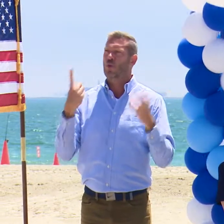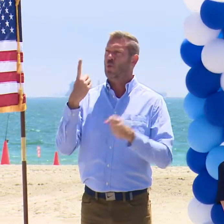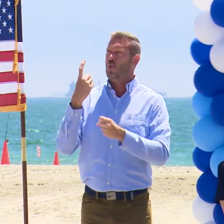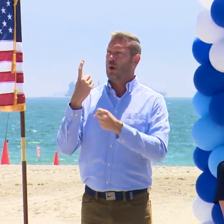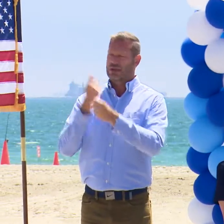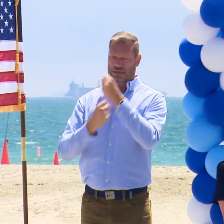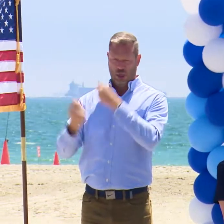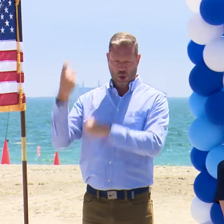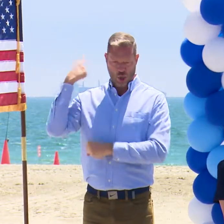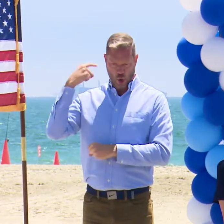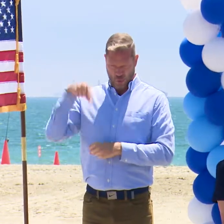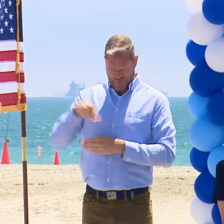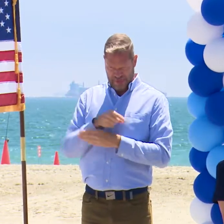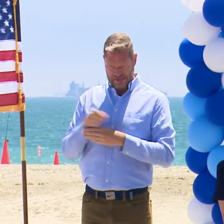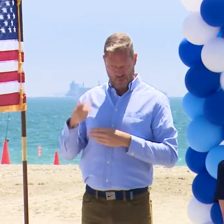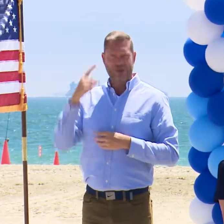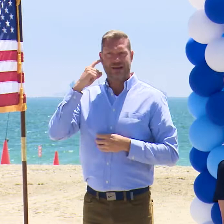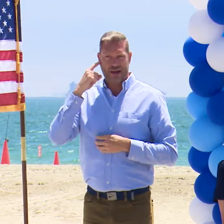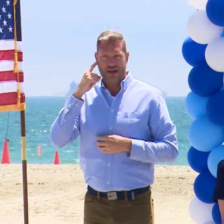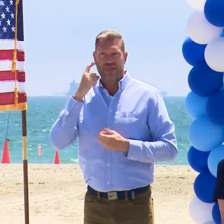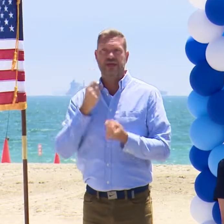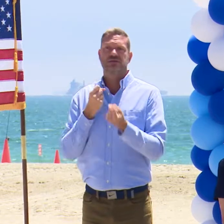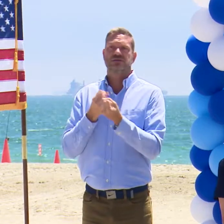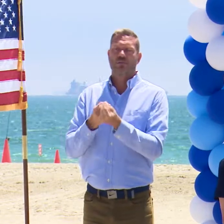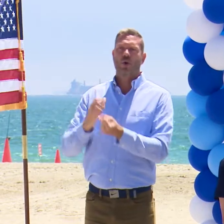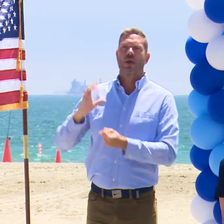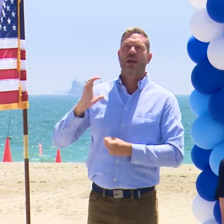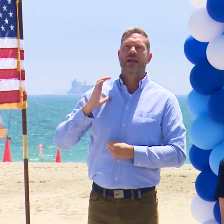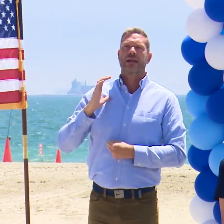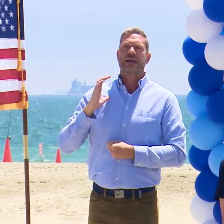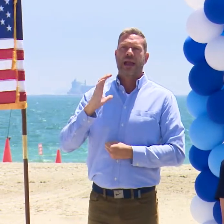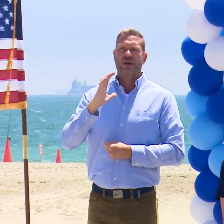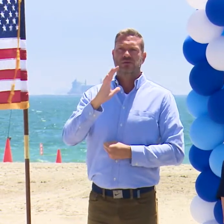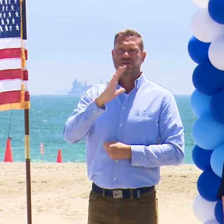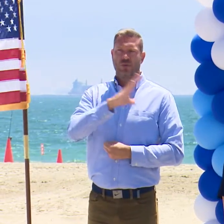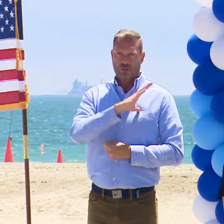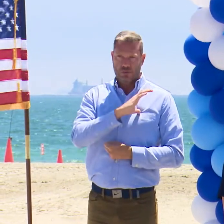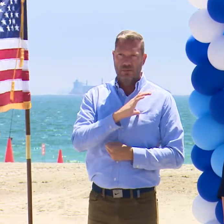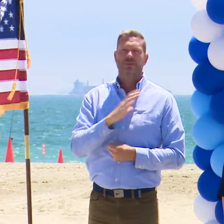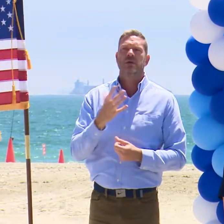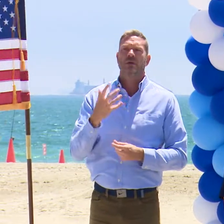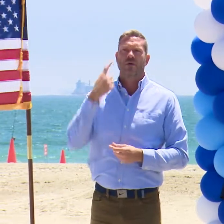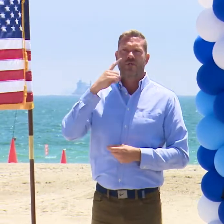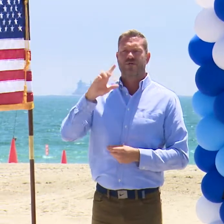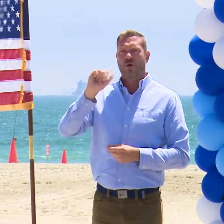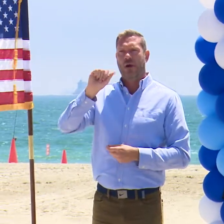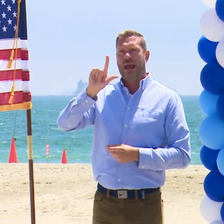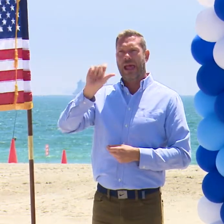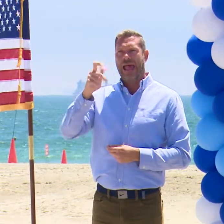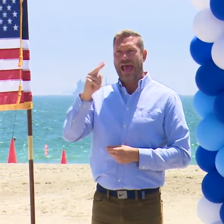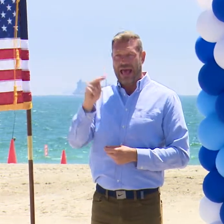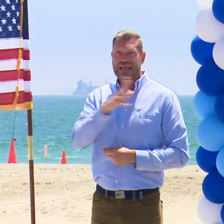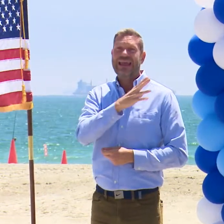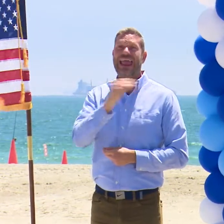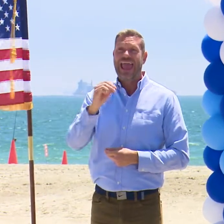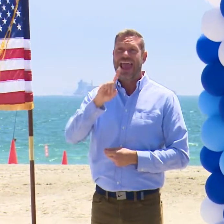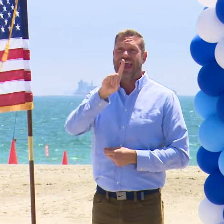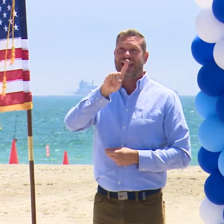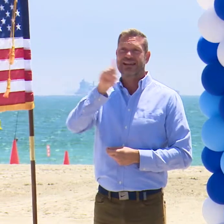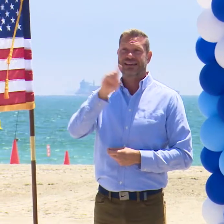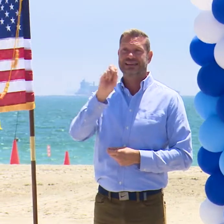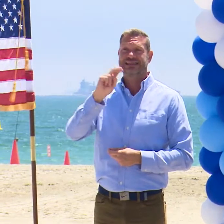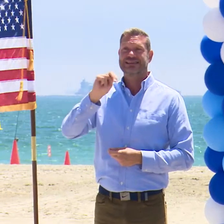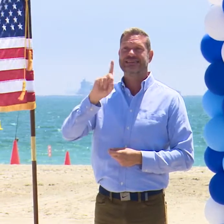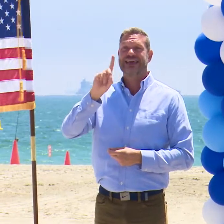week, with the support of Councilwoman Allen and, of course, Councilwoman Zendejas. The three of us together represent